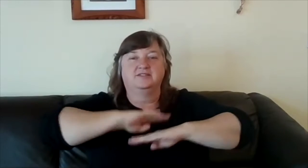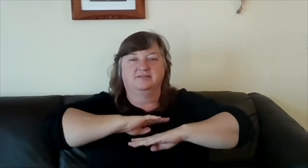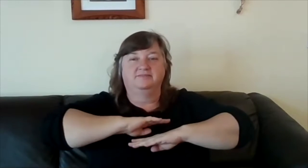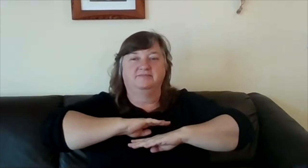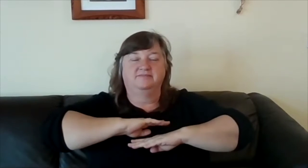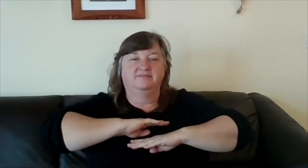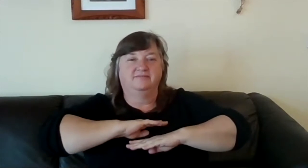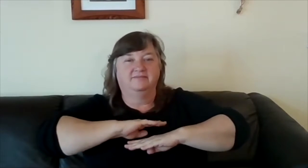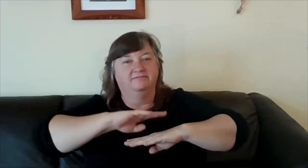chest.